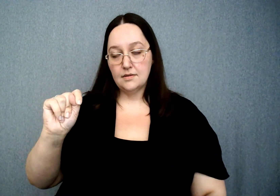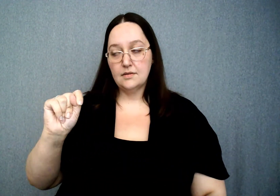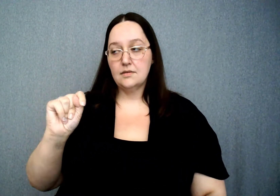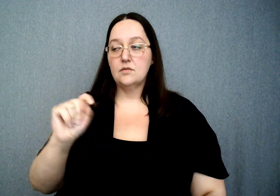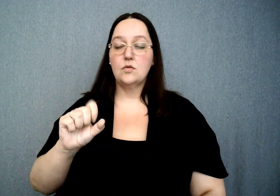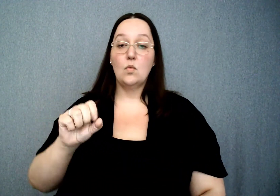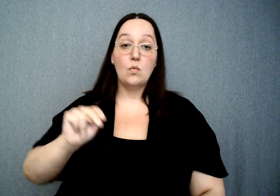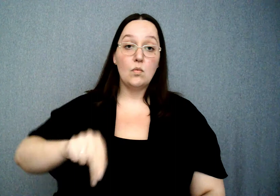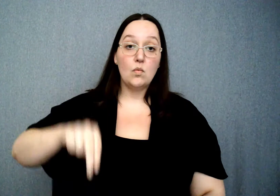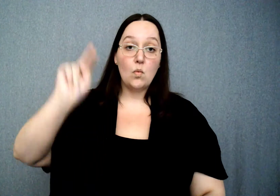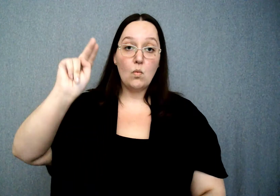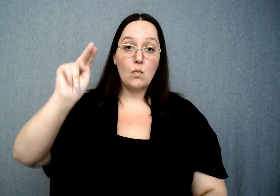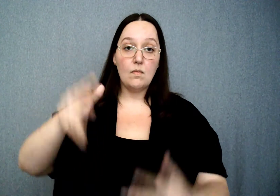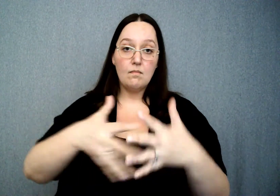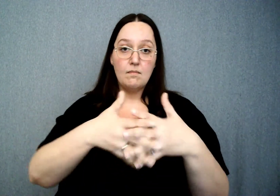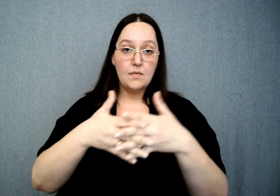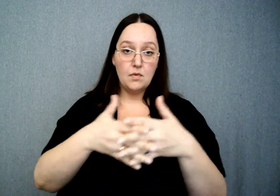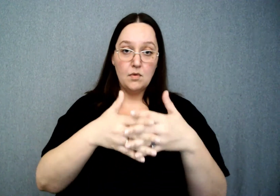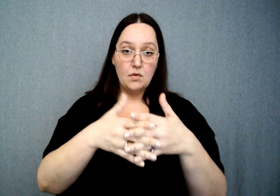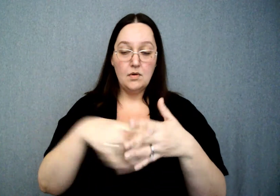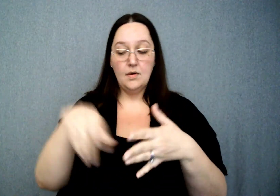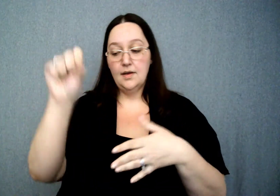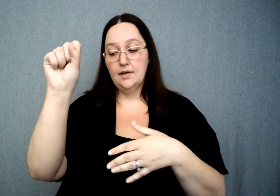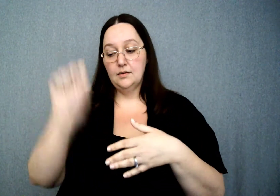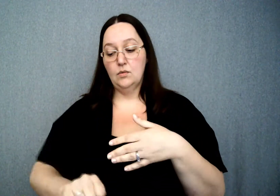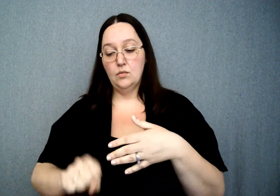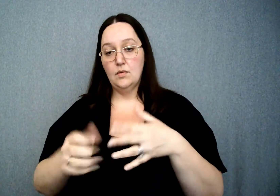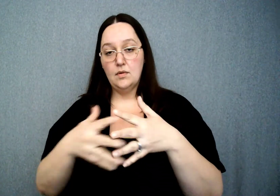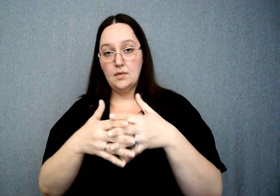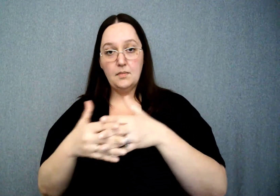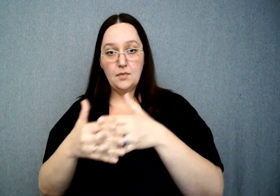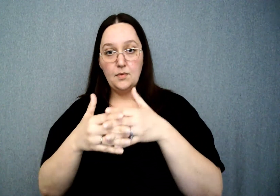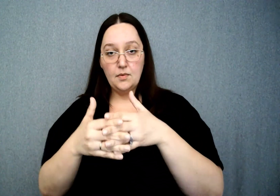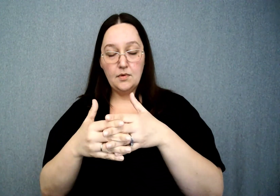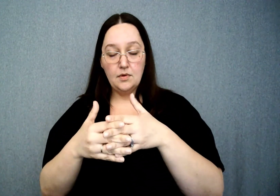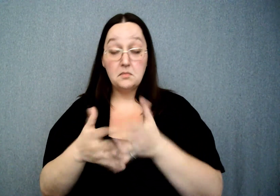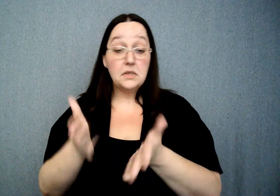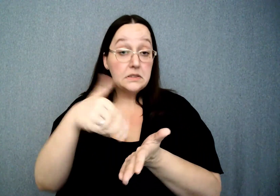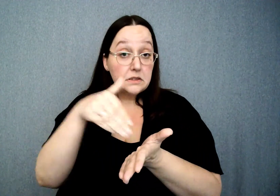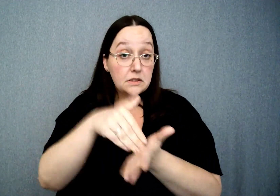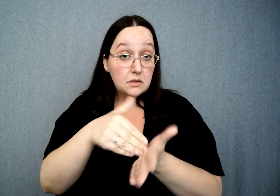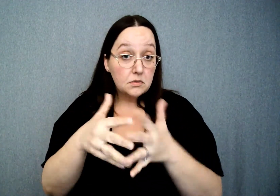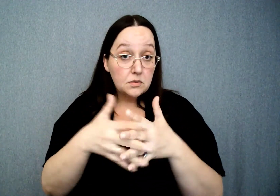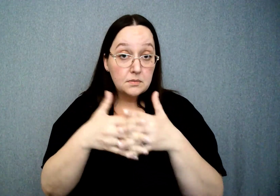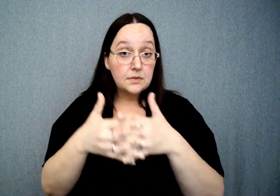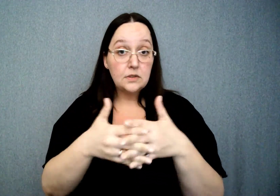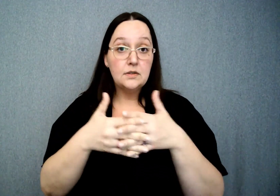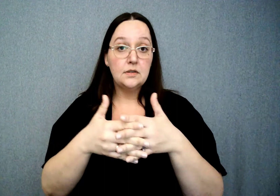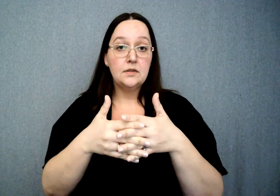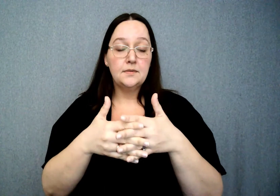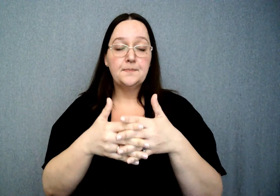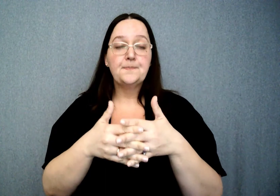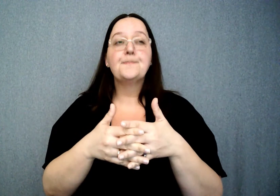Some people use this for the continent of America, so North America and South America, as well as Central